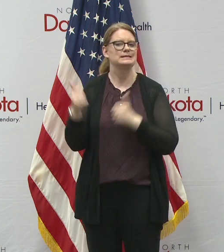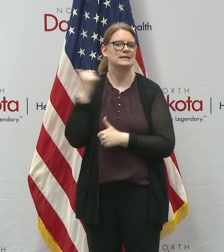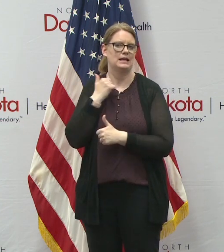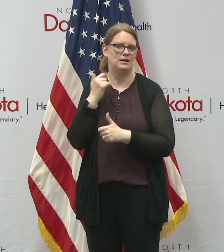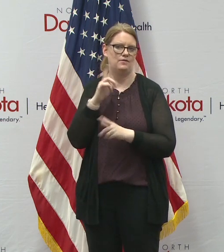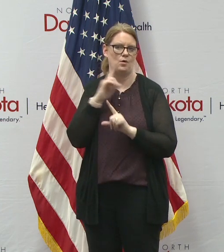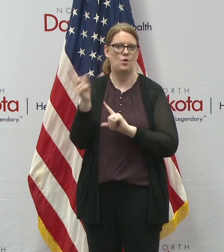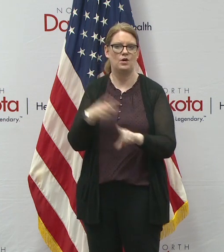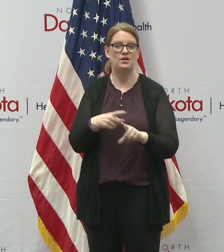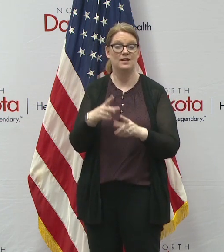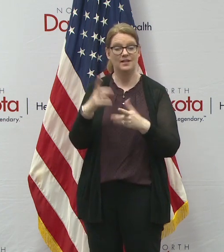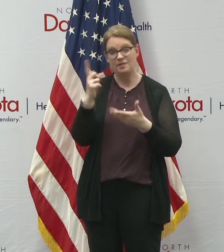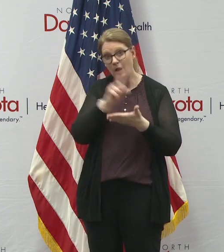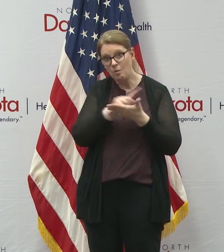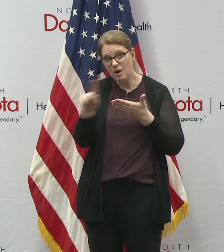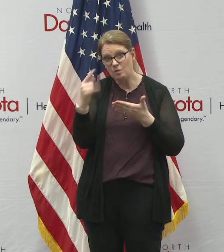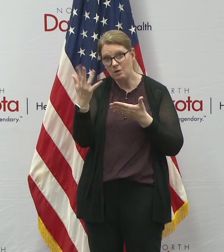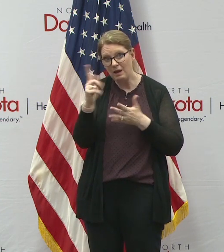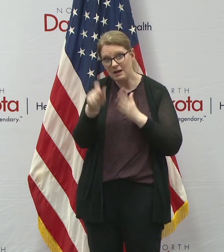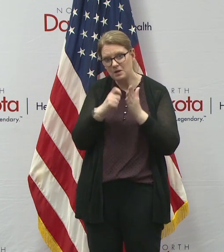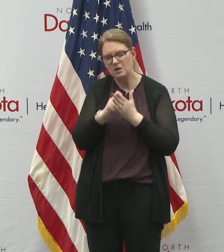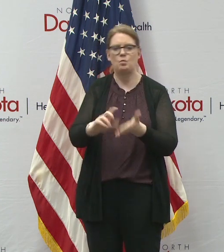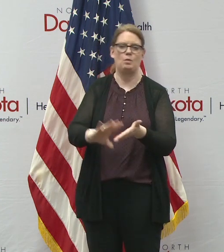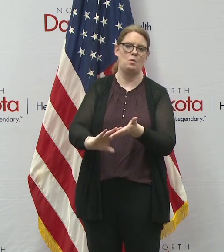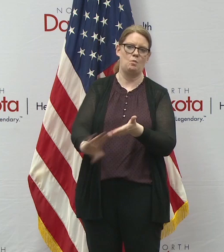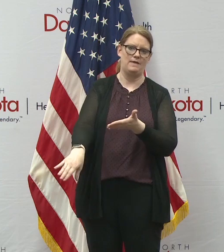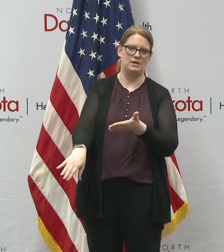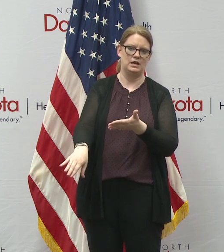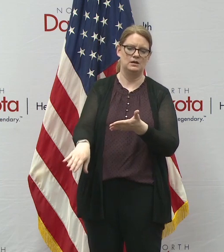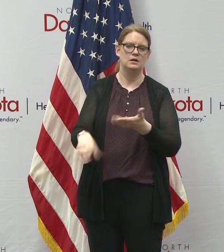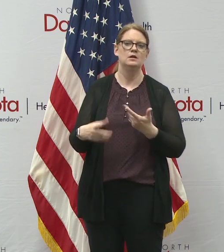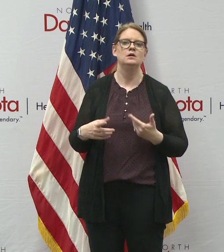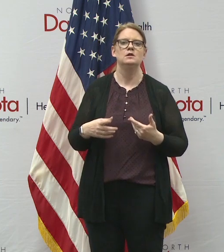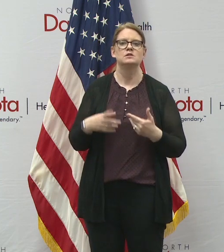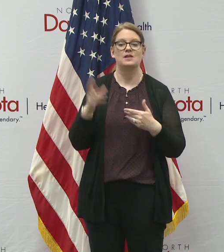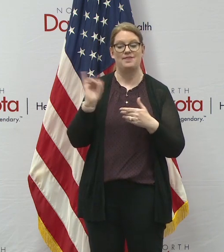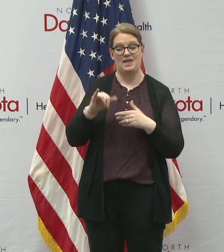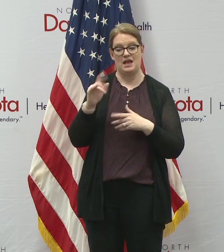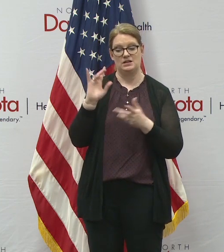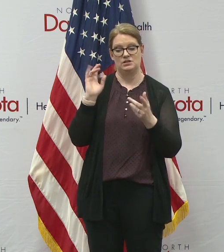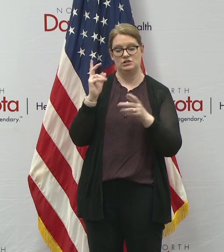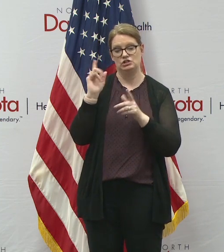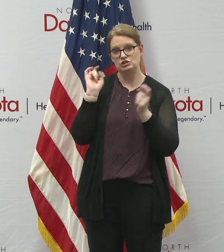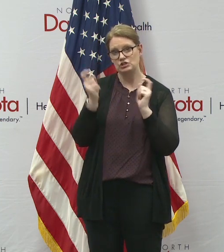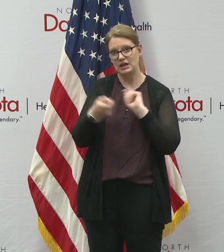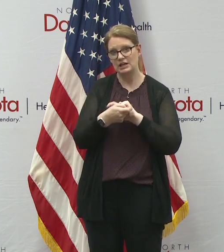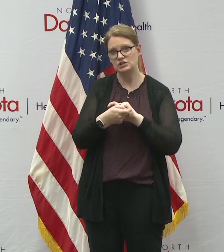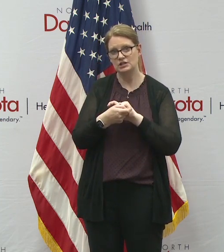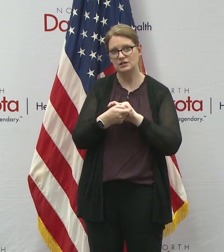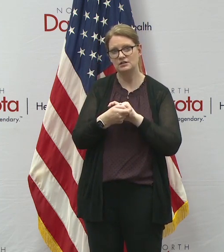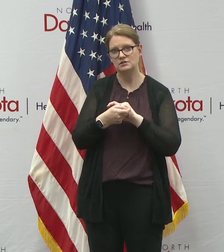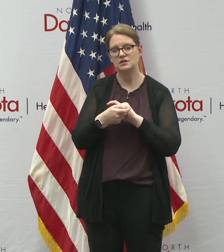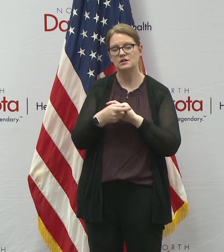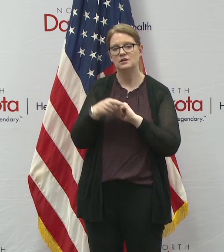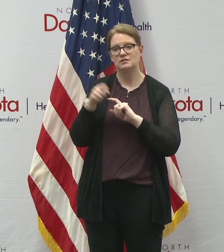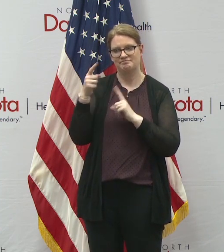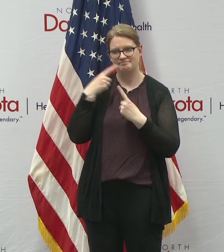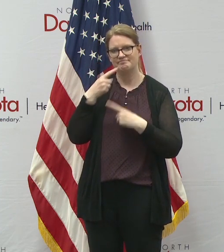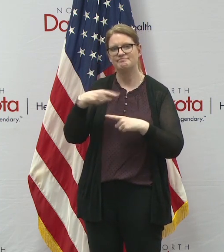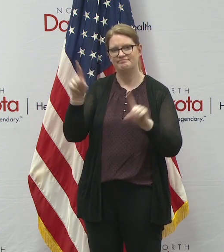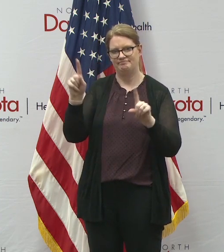mandatory 1-week waiting period for unemployment benefits. Those programming changes into our aging mainframe have been